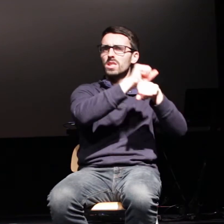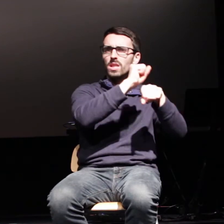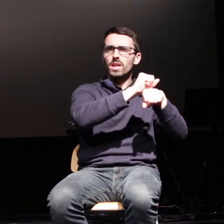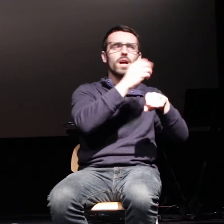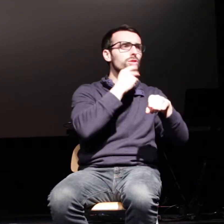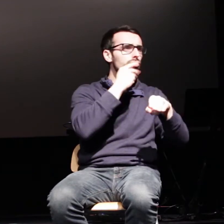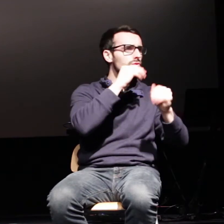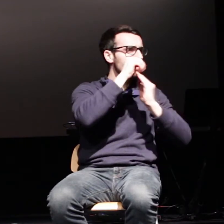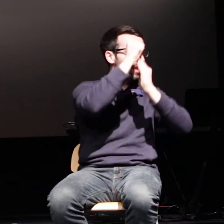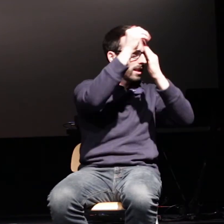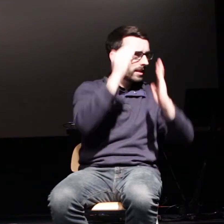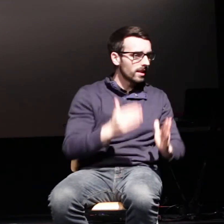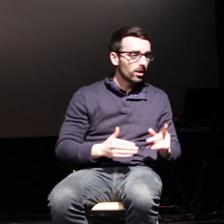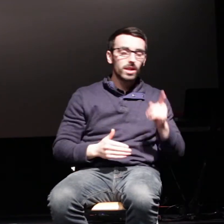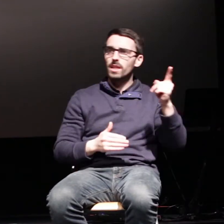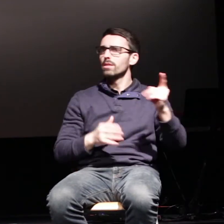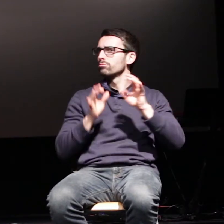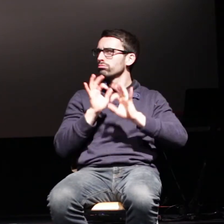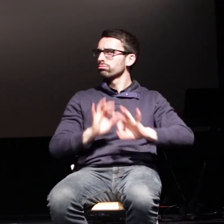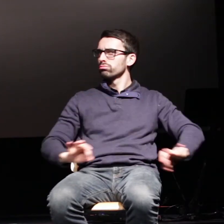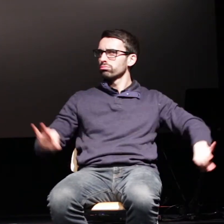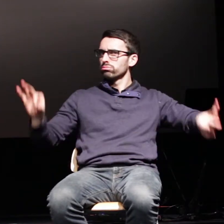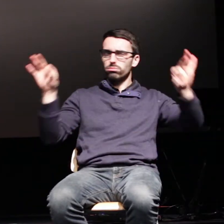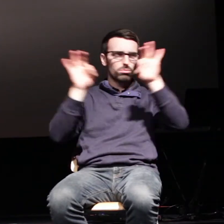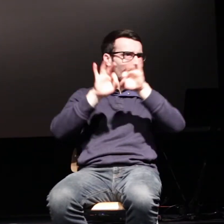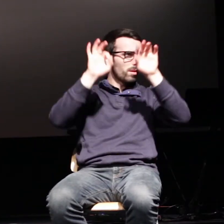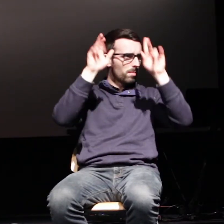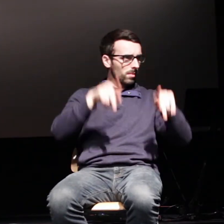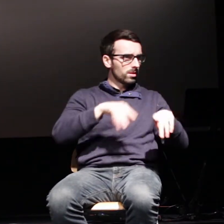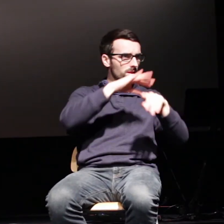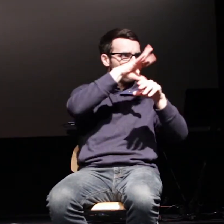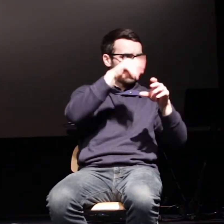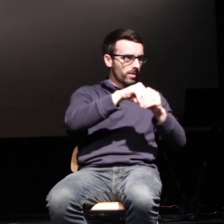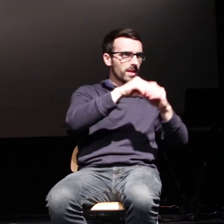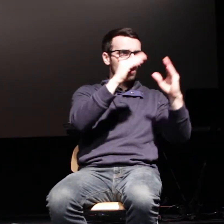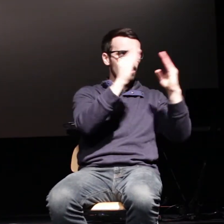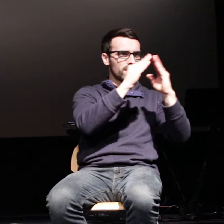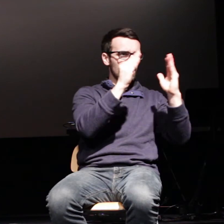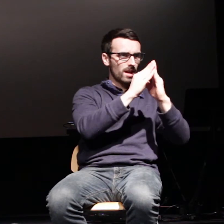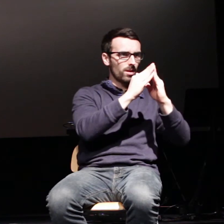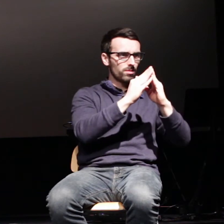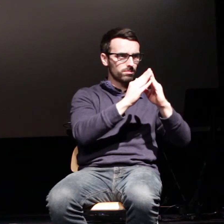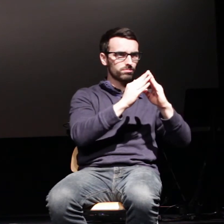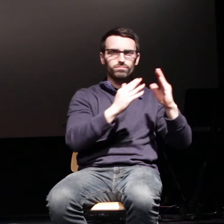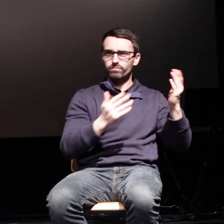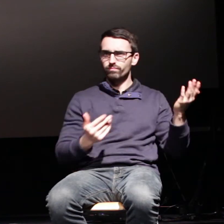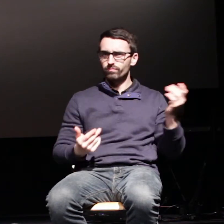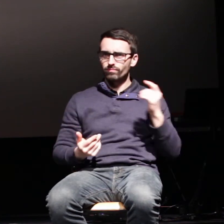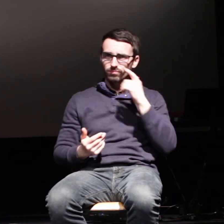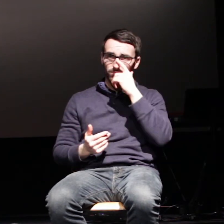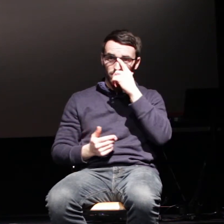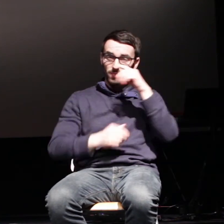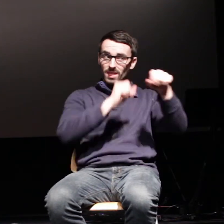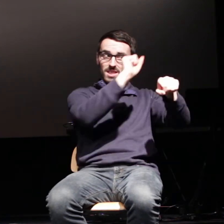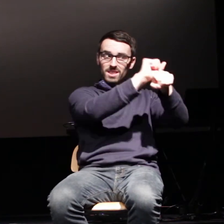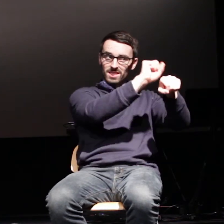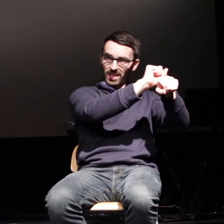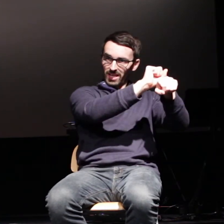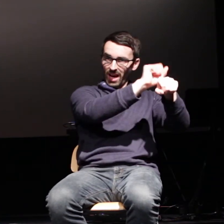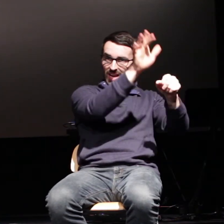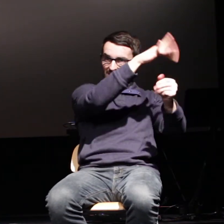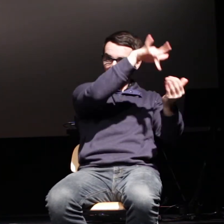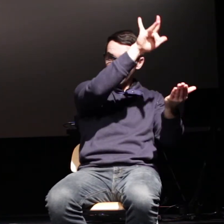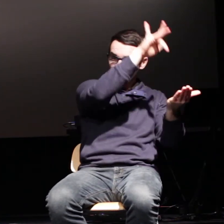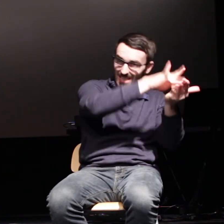was a very important person in Capernaum. The synagogue was the center of